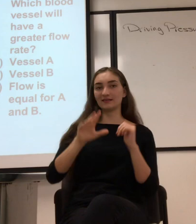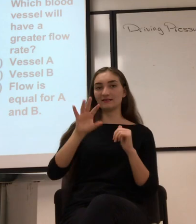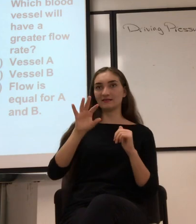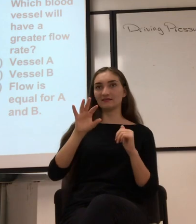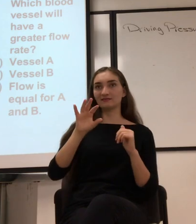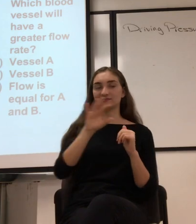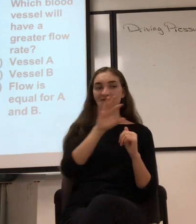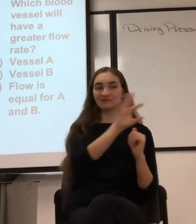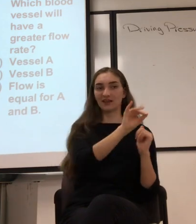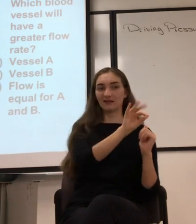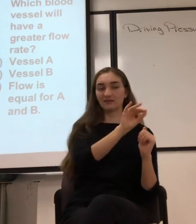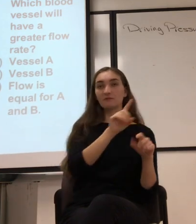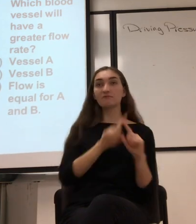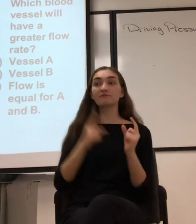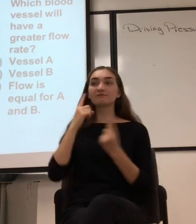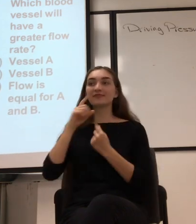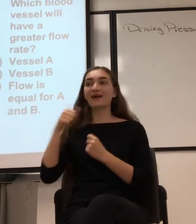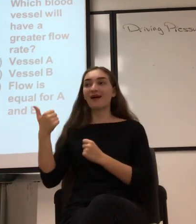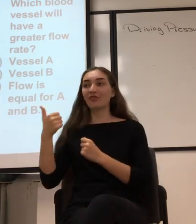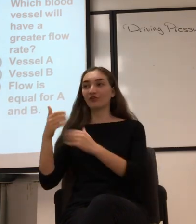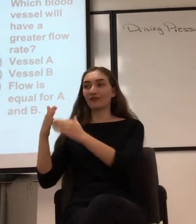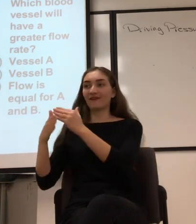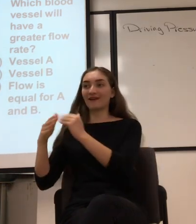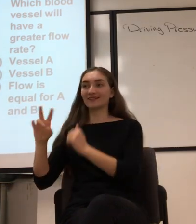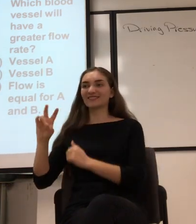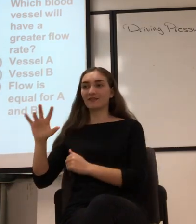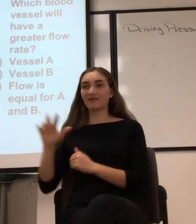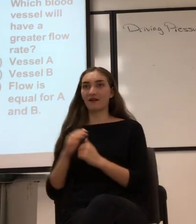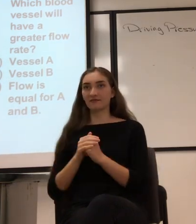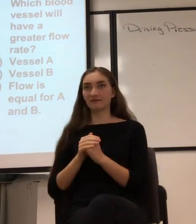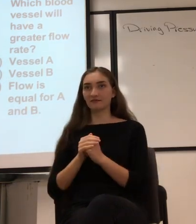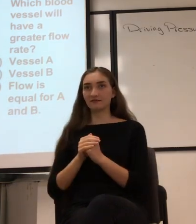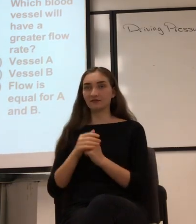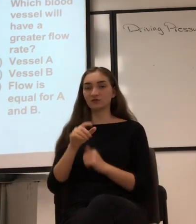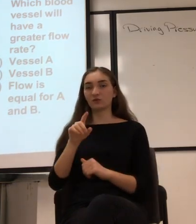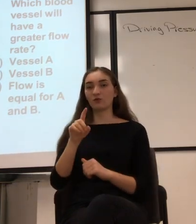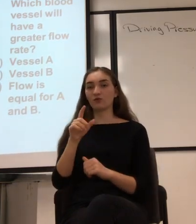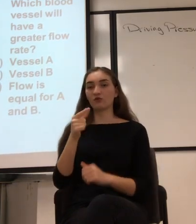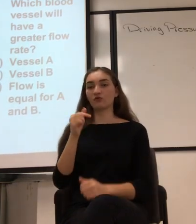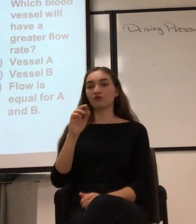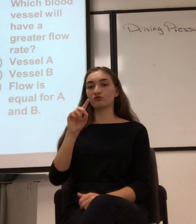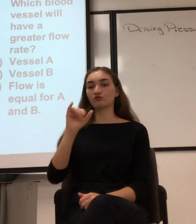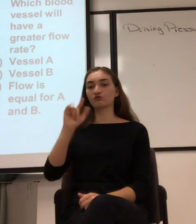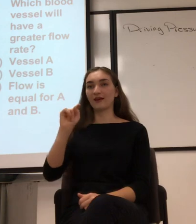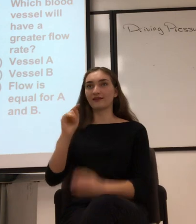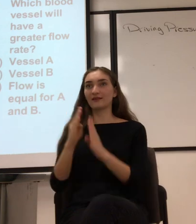it's 75. So what's the gradient between 100 and 75?